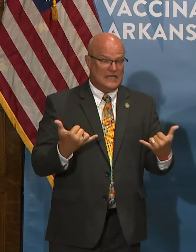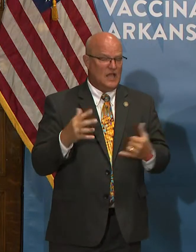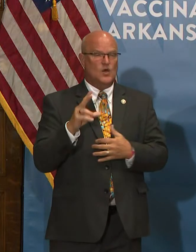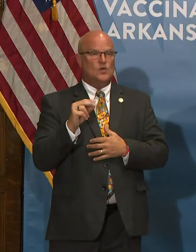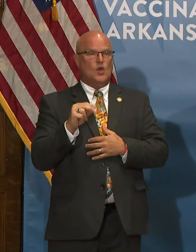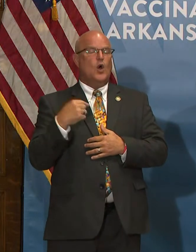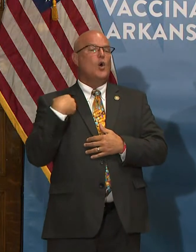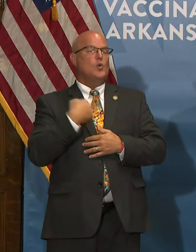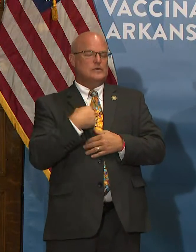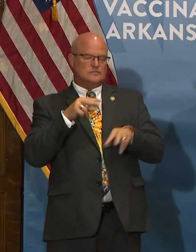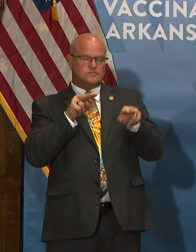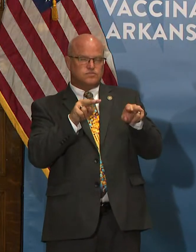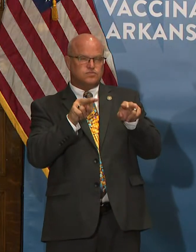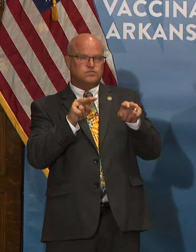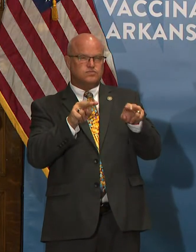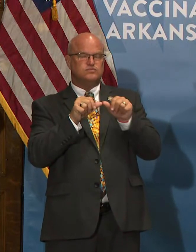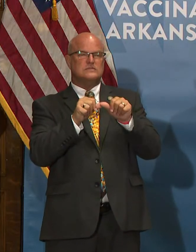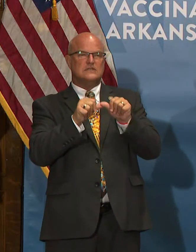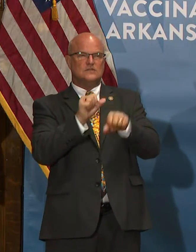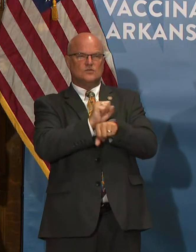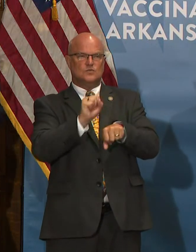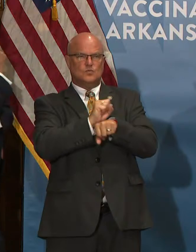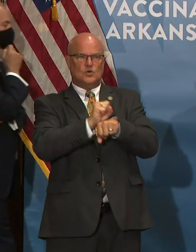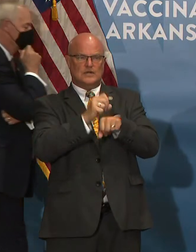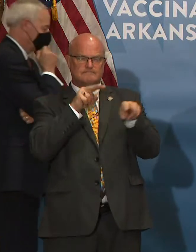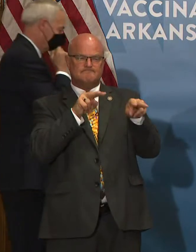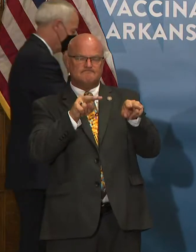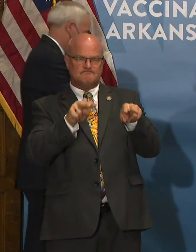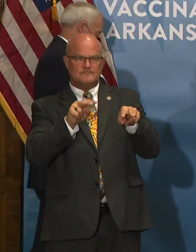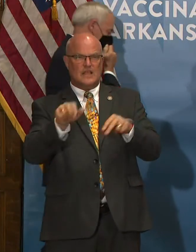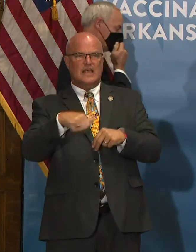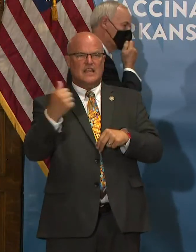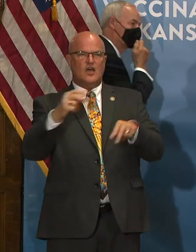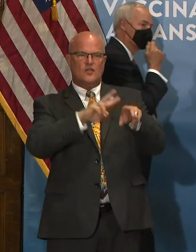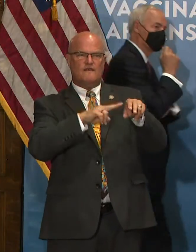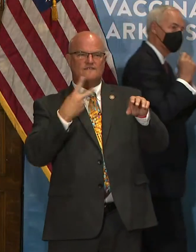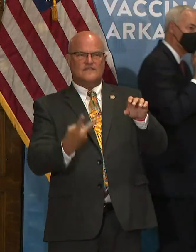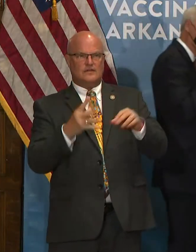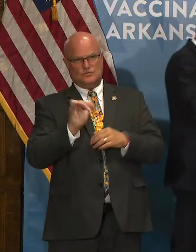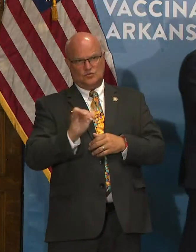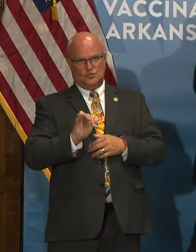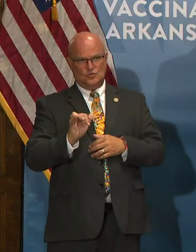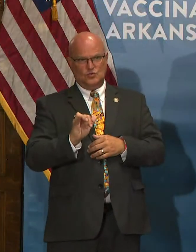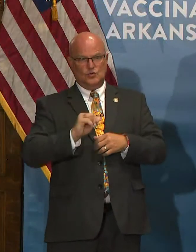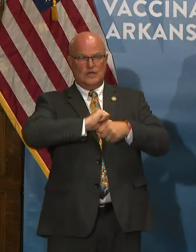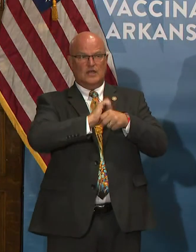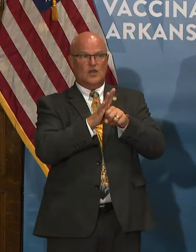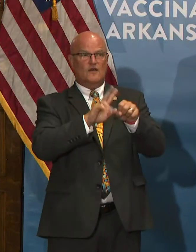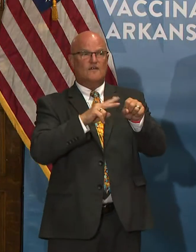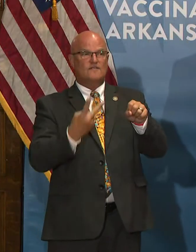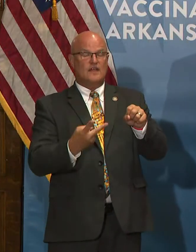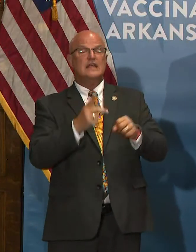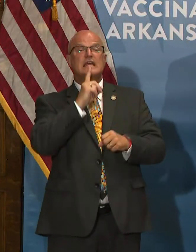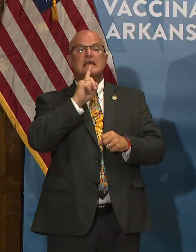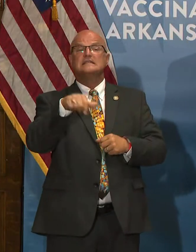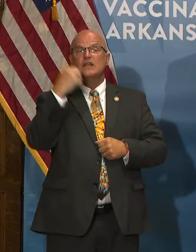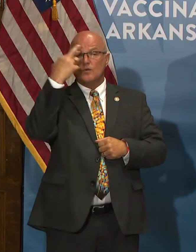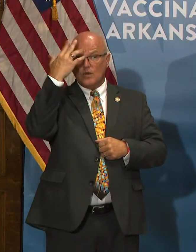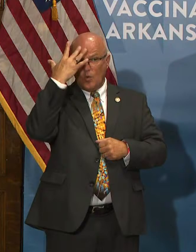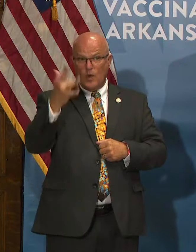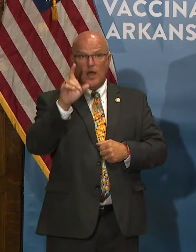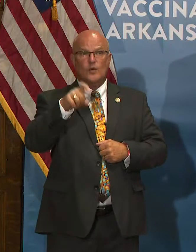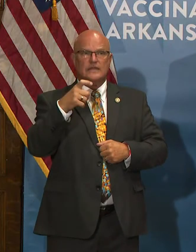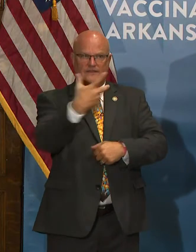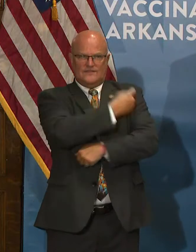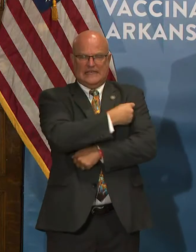are vigilant and will continue to be so with regard to this and other variants. And just one other thing, it's another reason why we